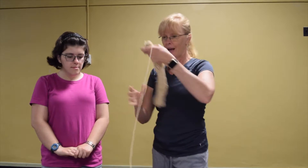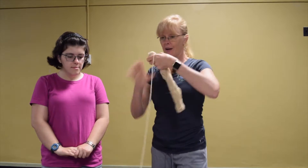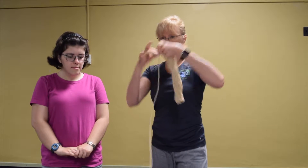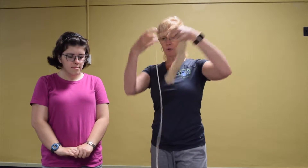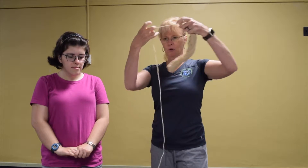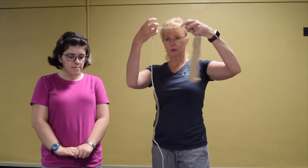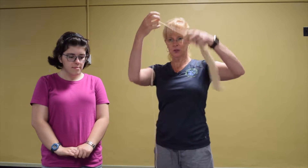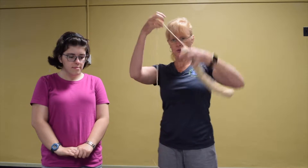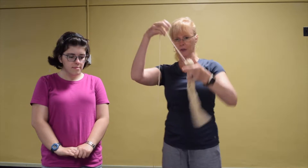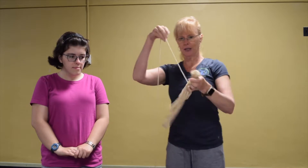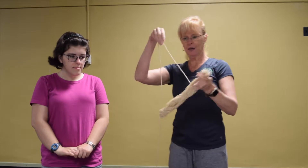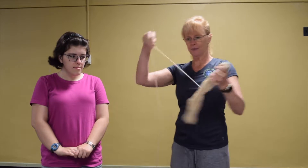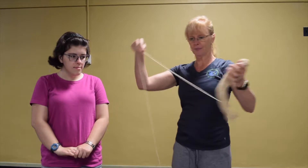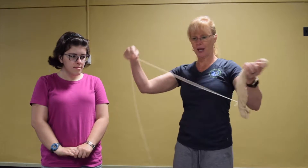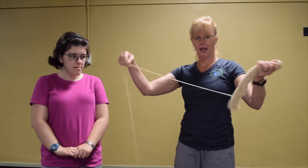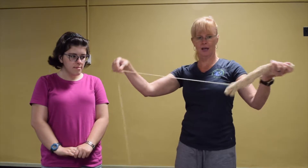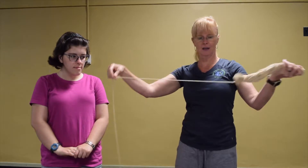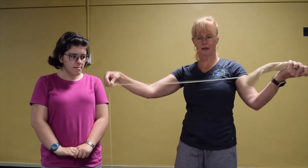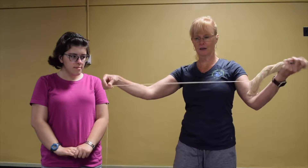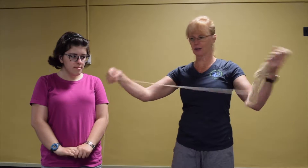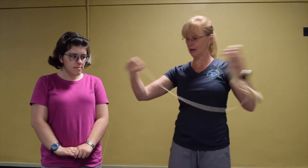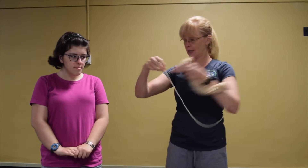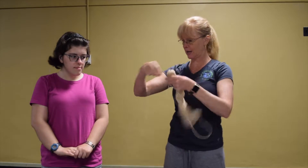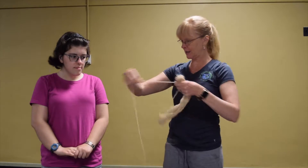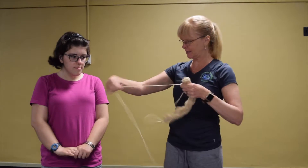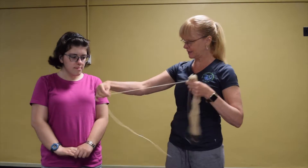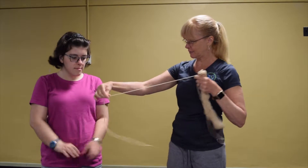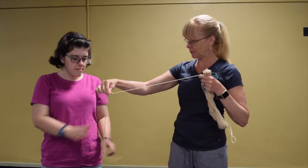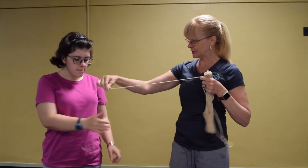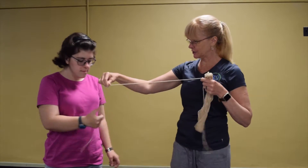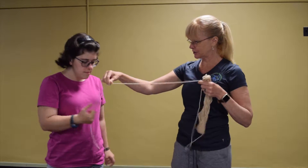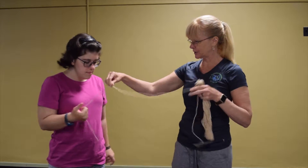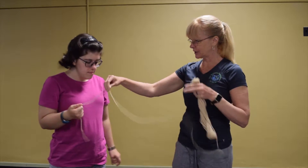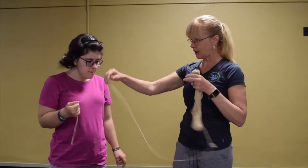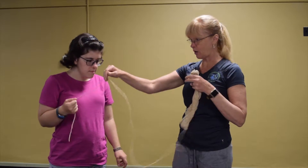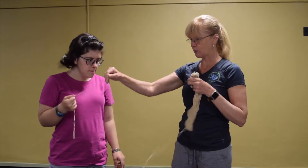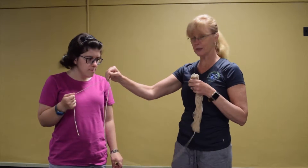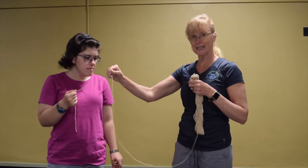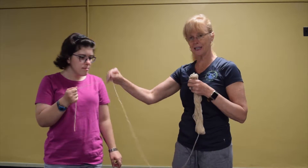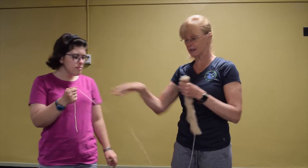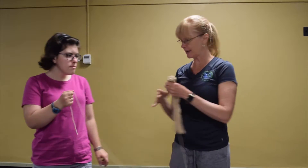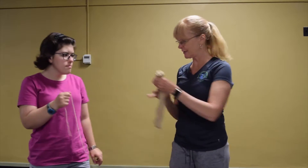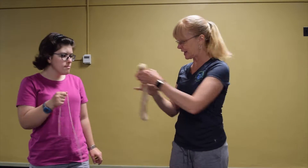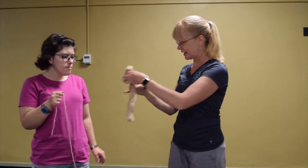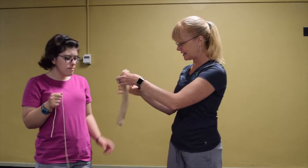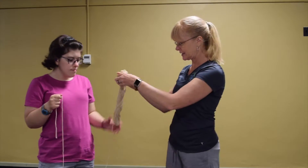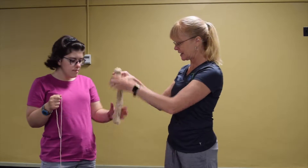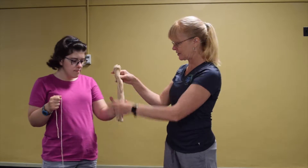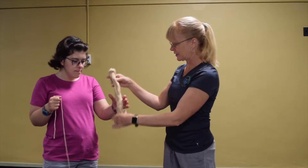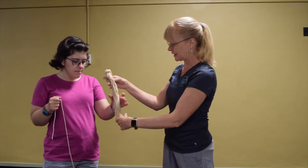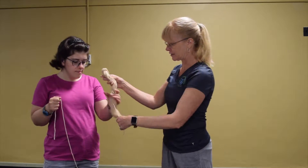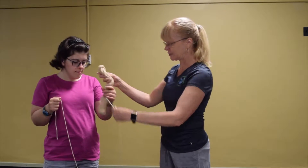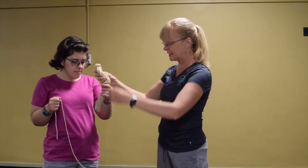have a roll of string, and one student holds the end of it, and then the other end. You'll need